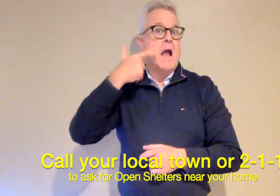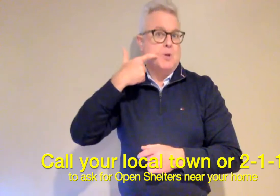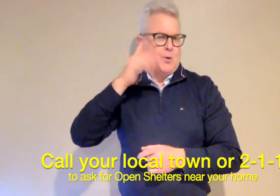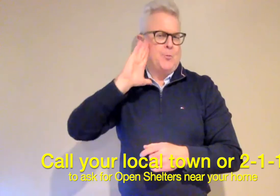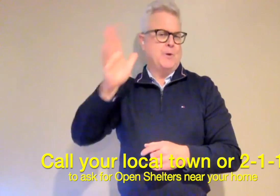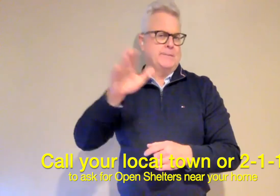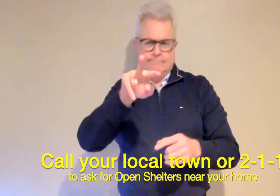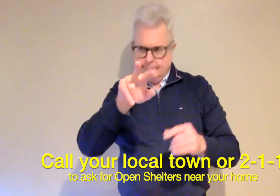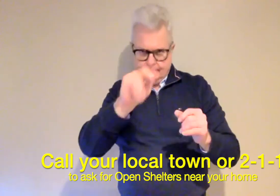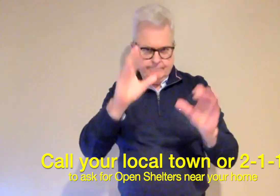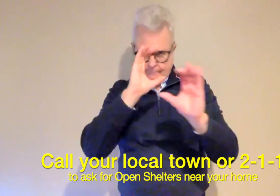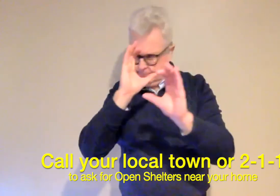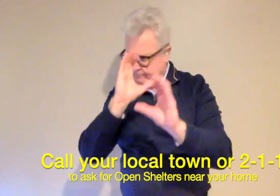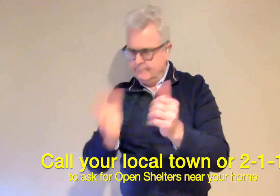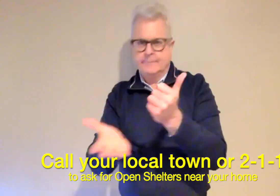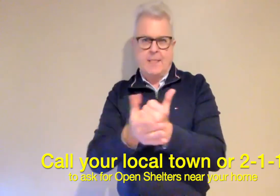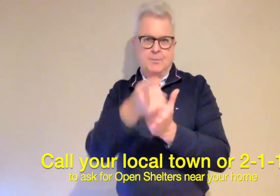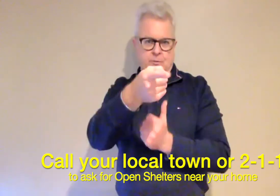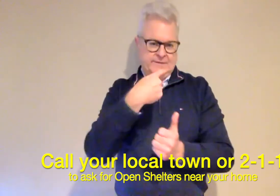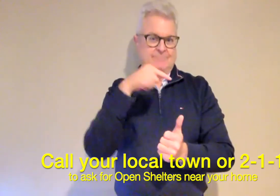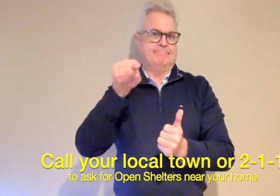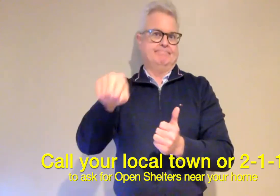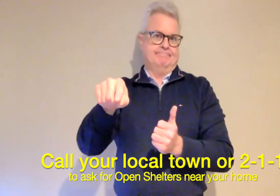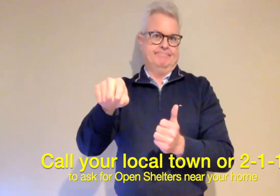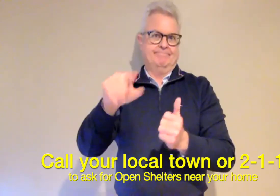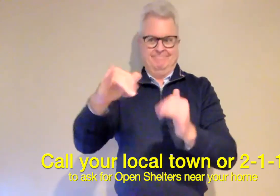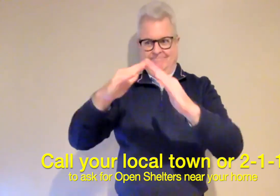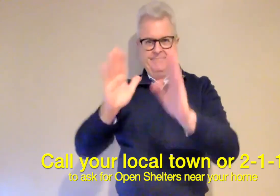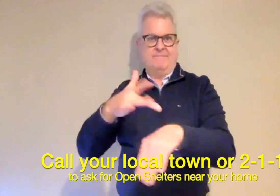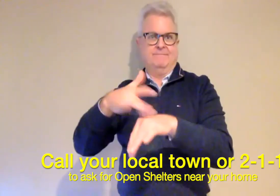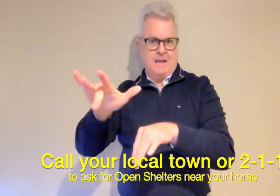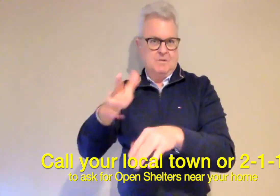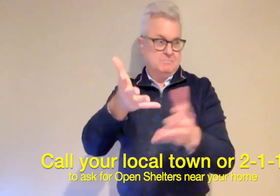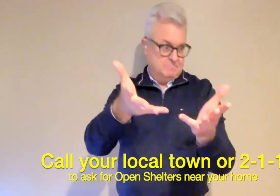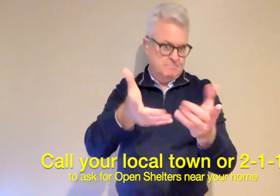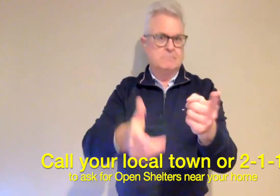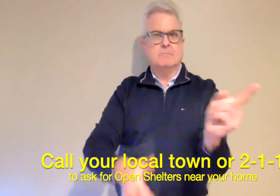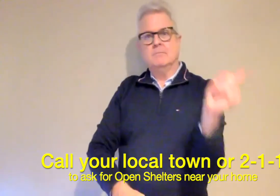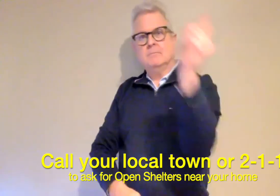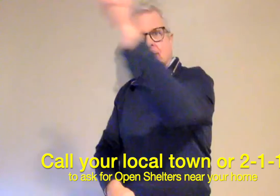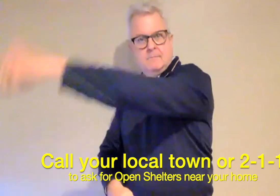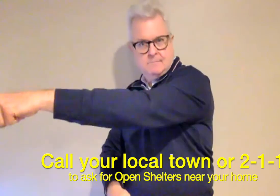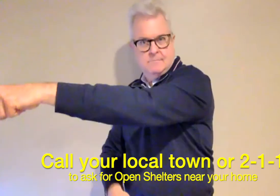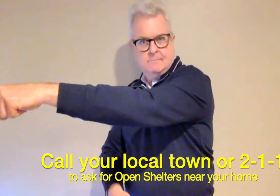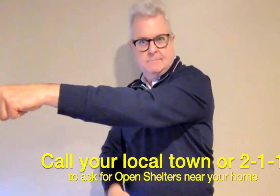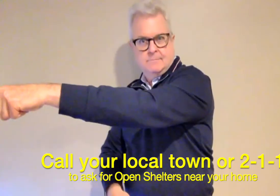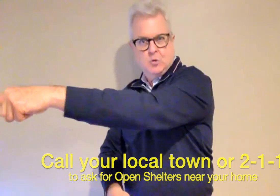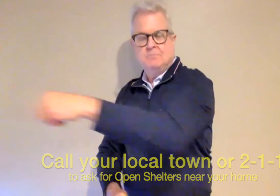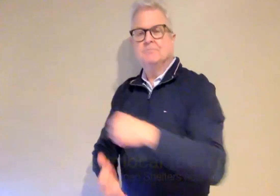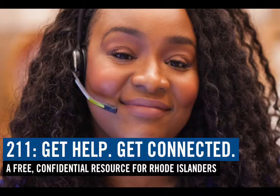you with information. One of the local operators will be more than happy to find a location for you to go if they can find a vacancy, and then they will steer